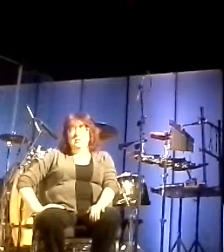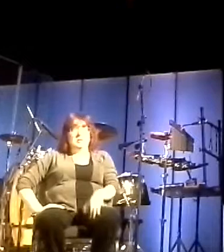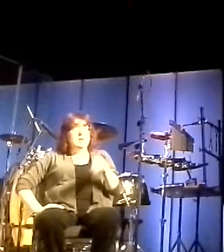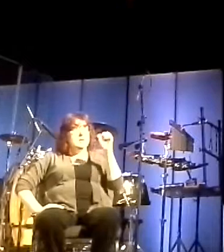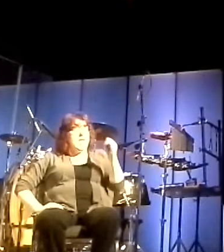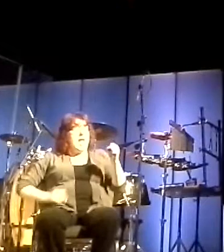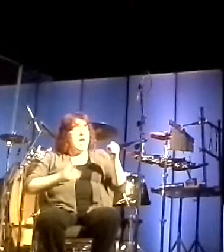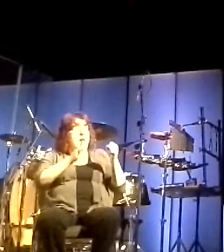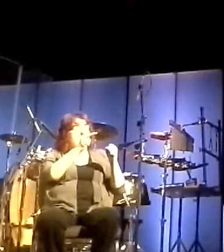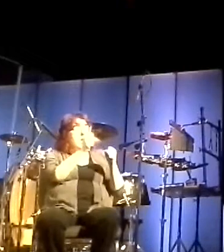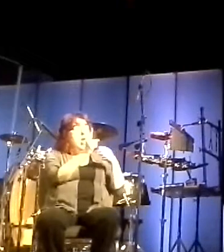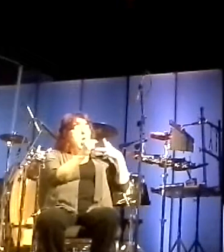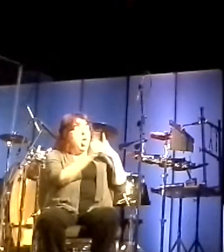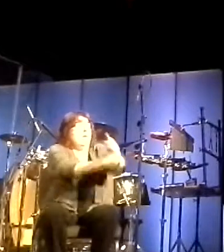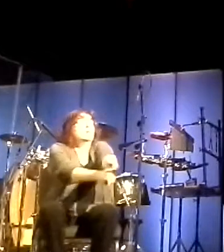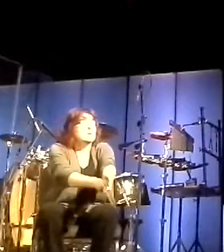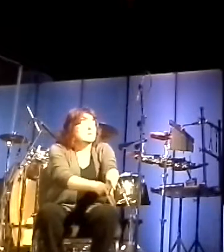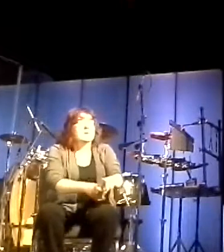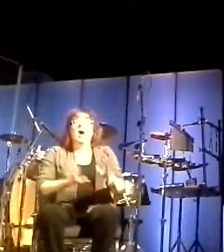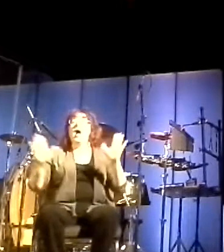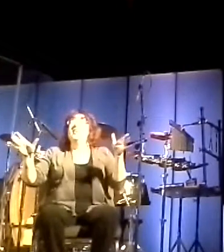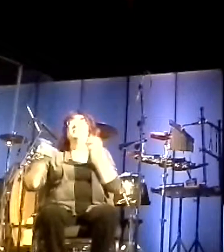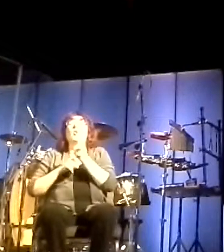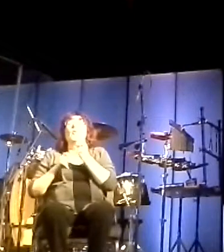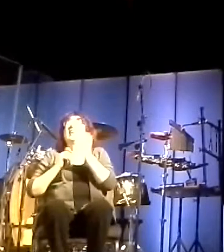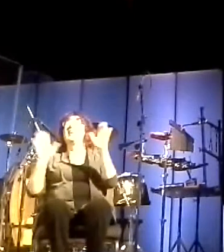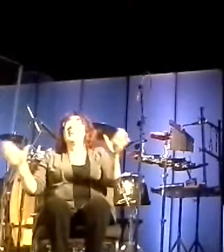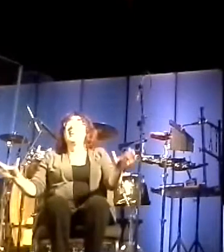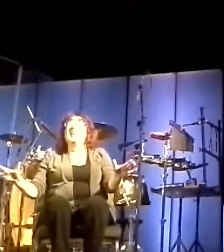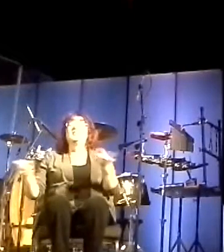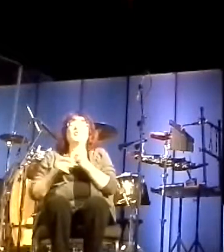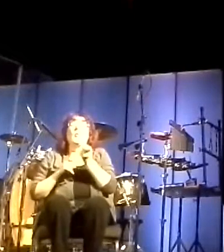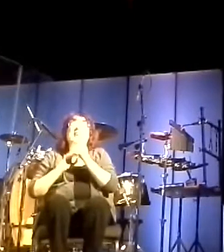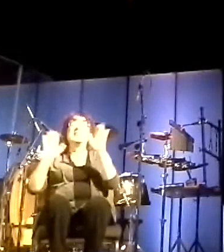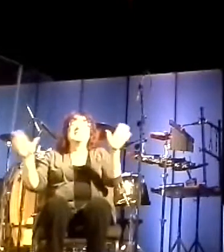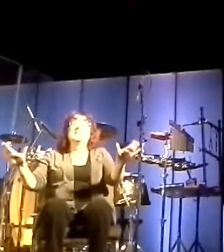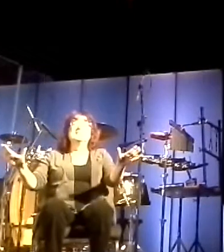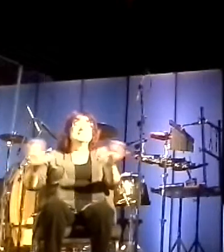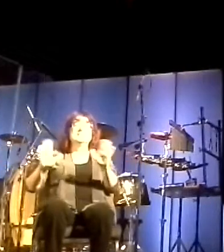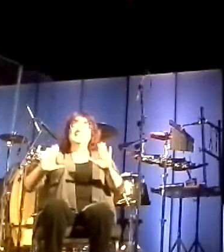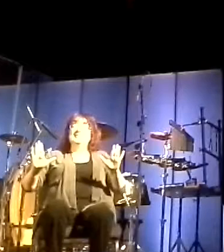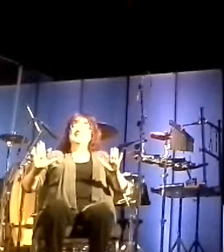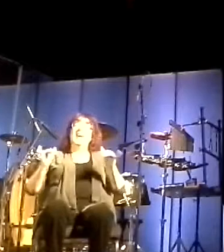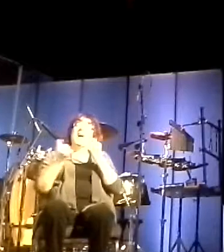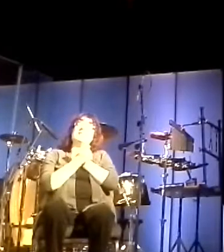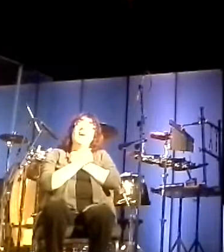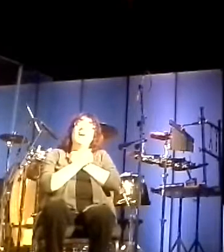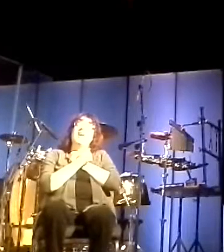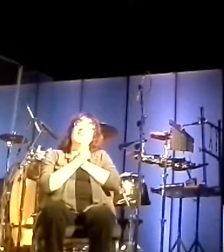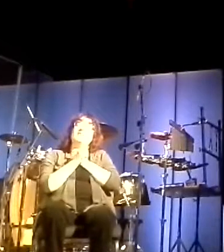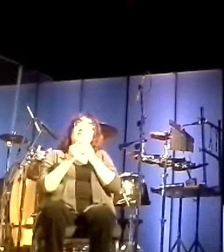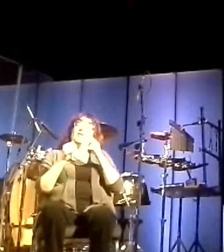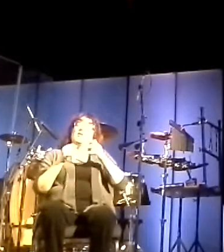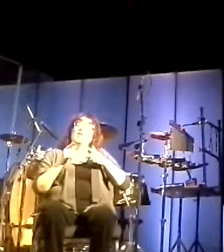Yeah, to run over you. No, just kidding. I'm kidding. That's a joke. Love, bro,